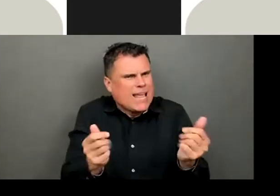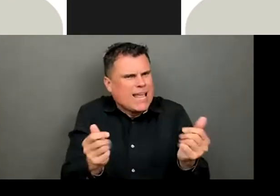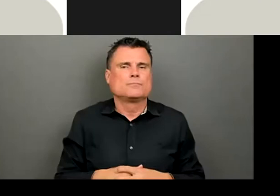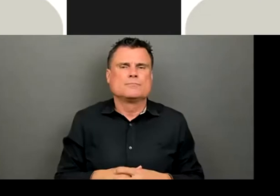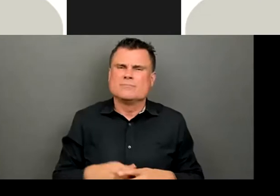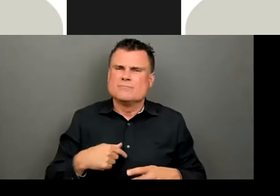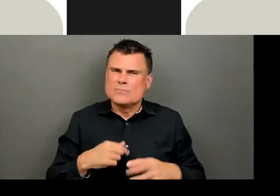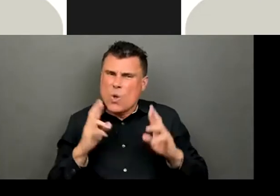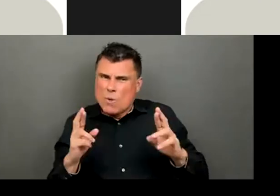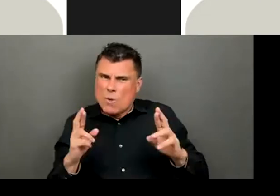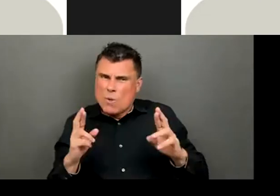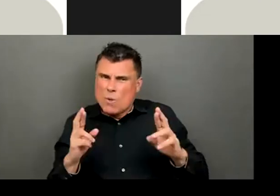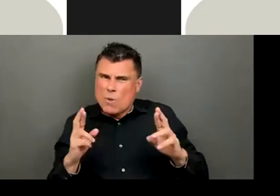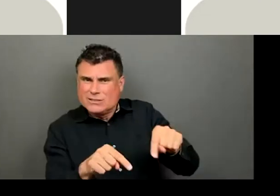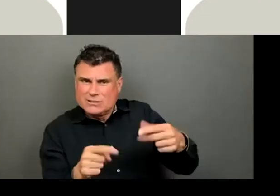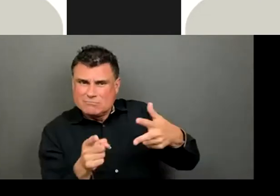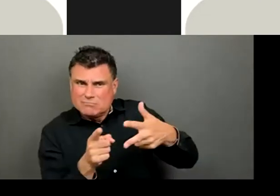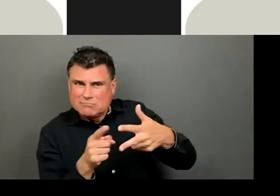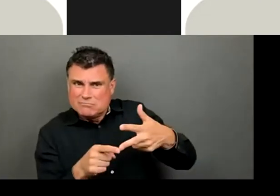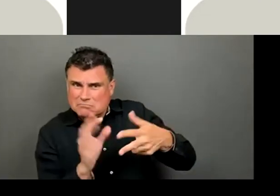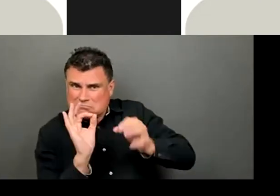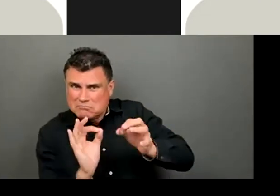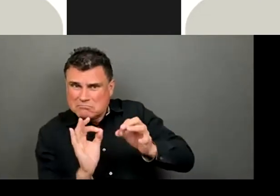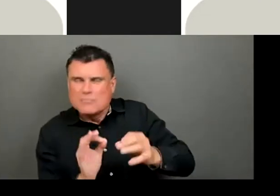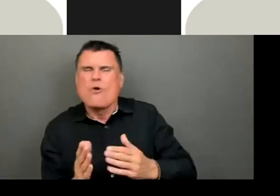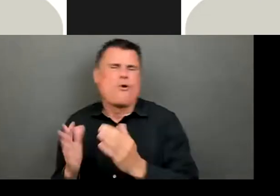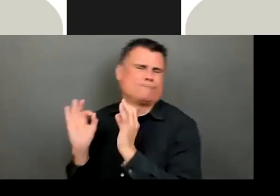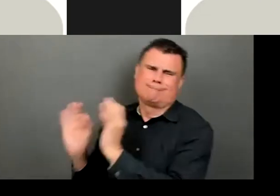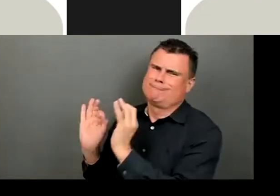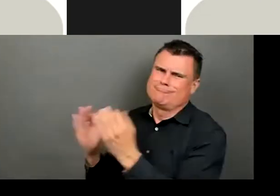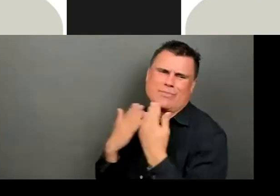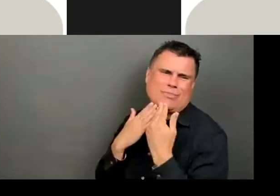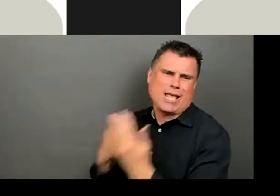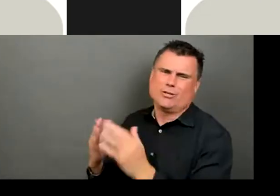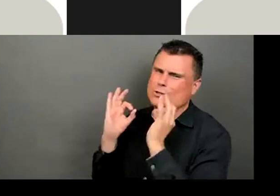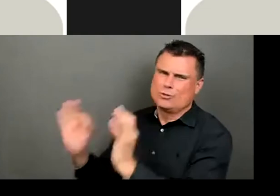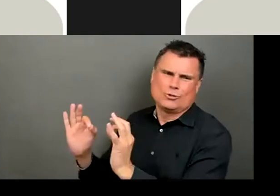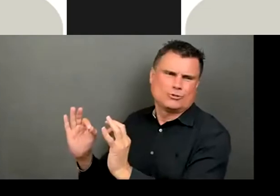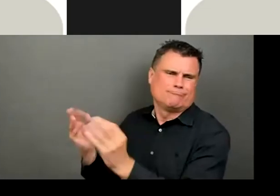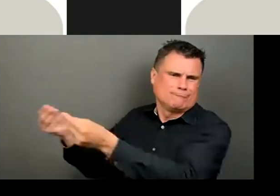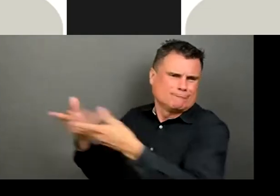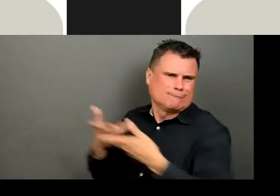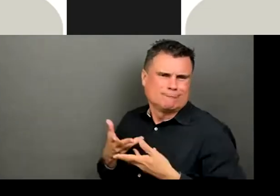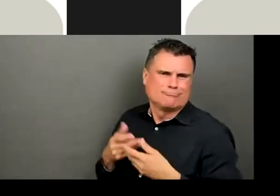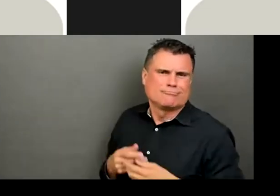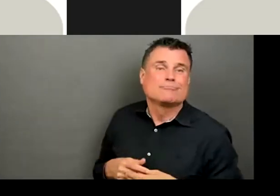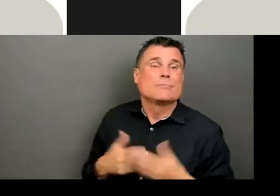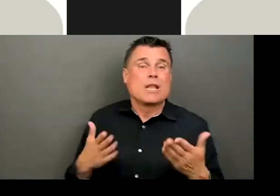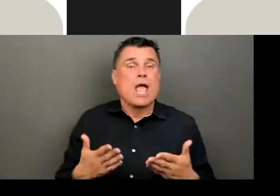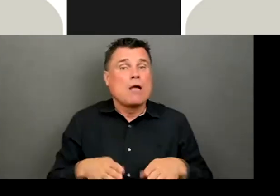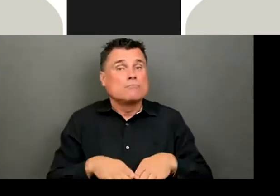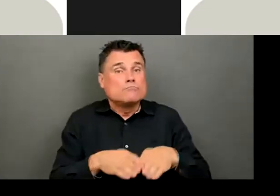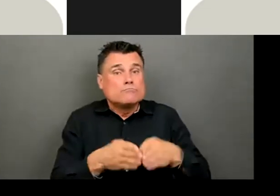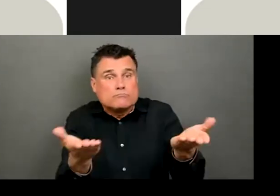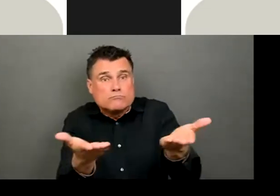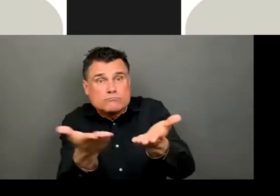Thank you very much for those excellent response. I will turn to the question to the other panelists. Not